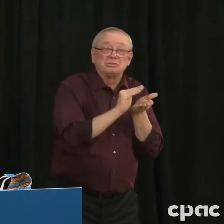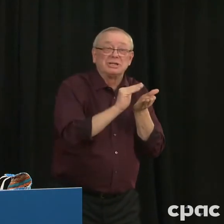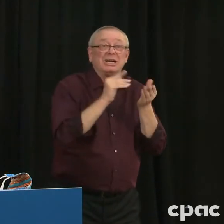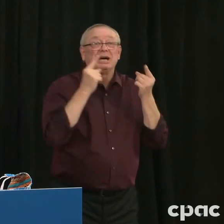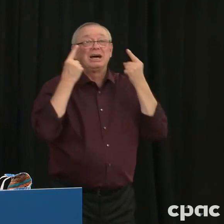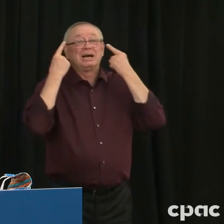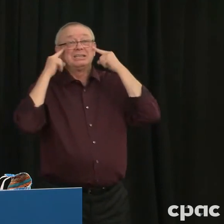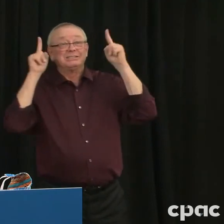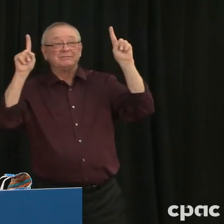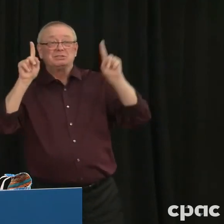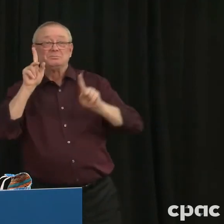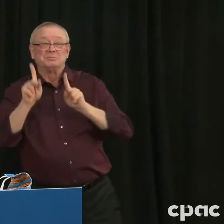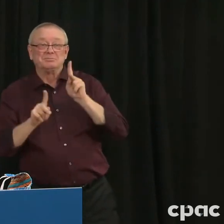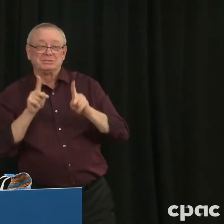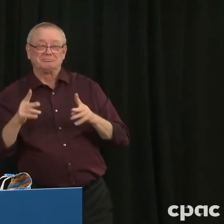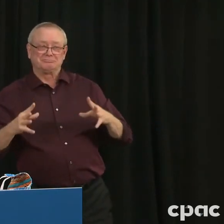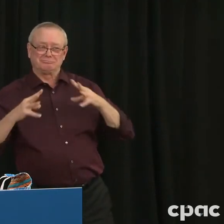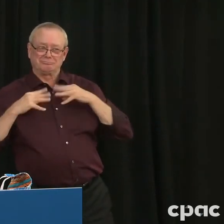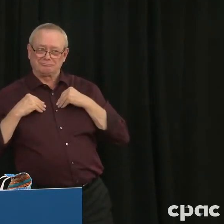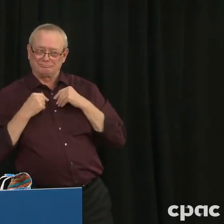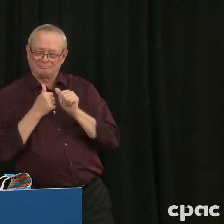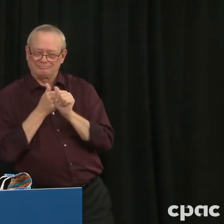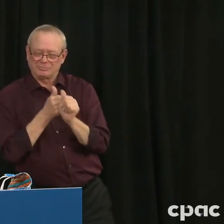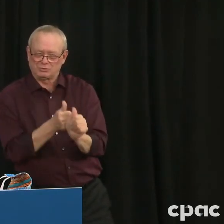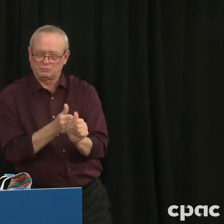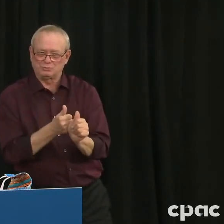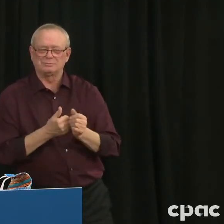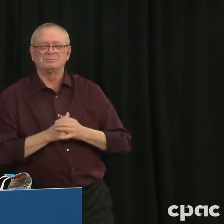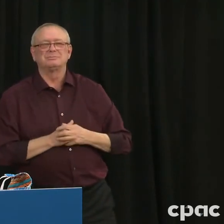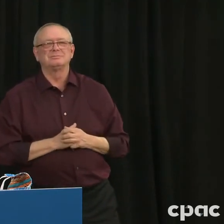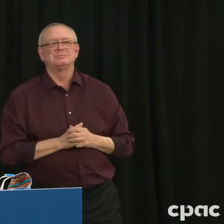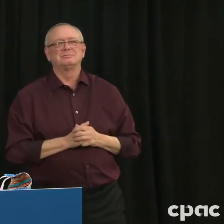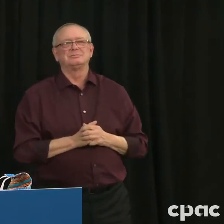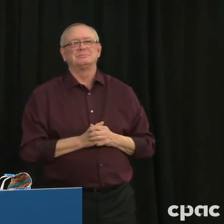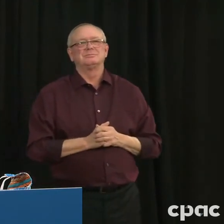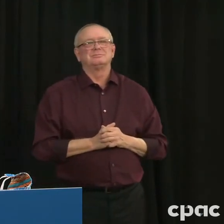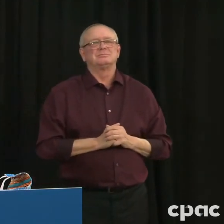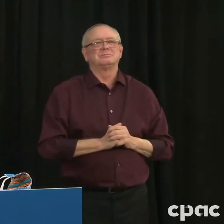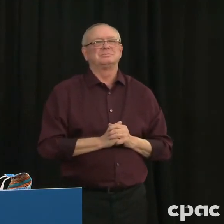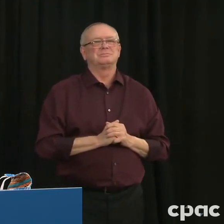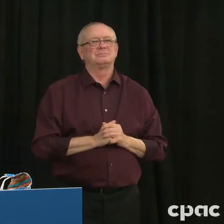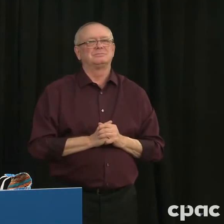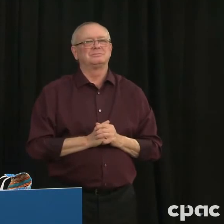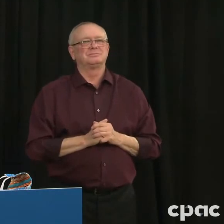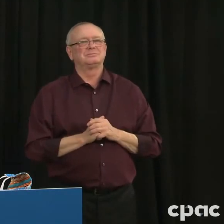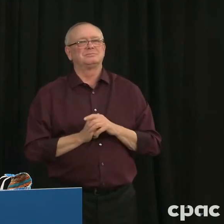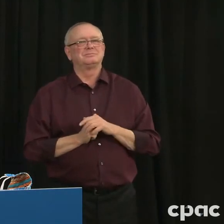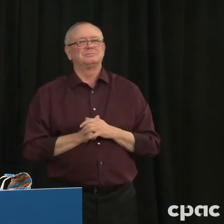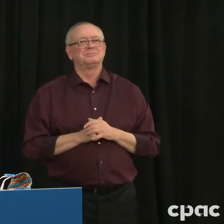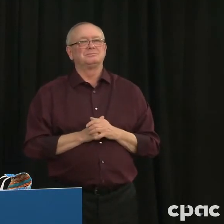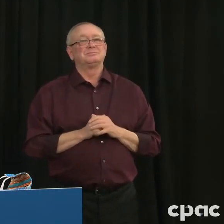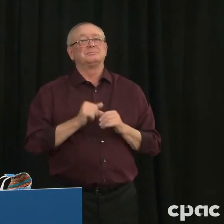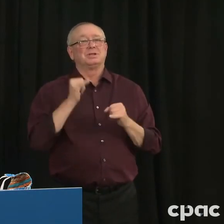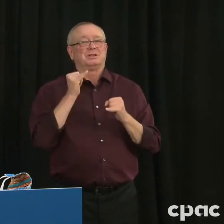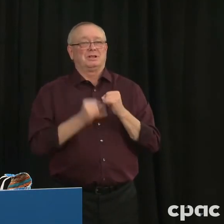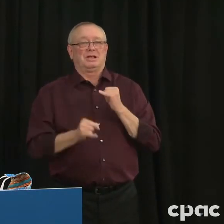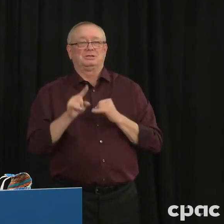All right, operator, could you put through the final question, please? Yes, Jerry Tate, Globe and Mail.